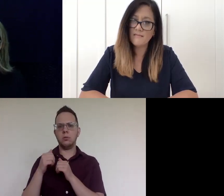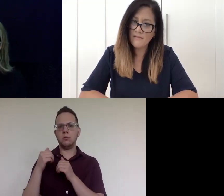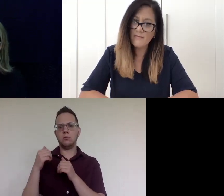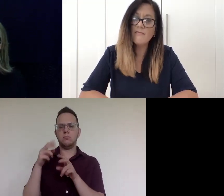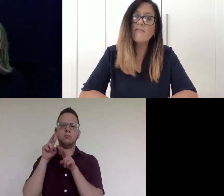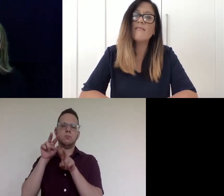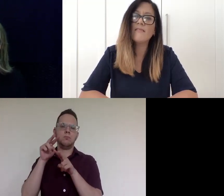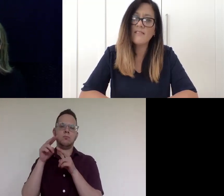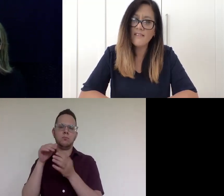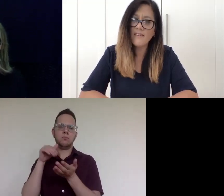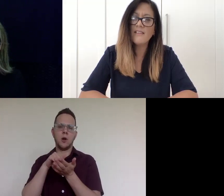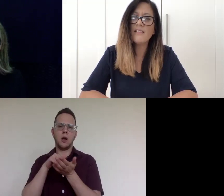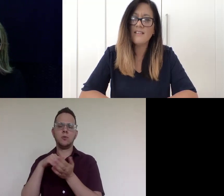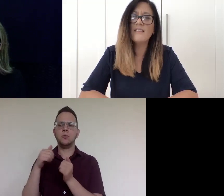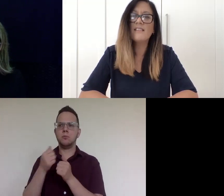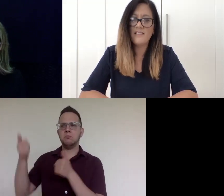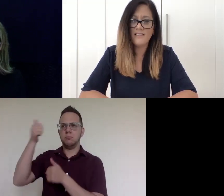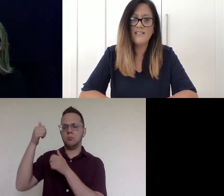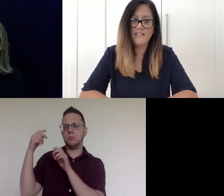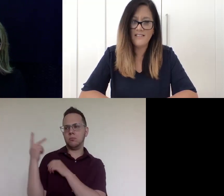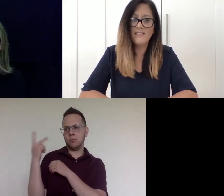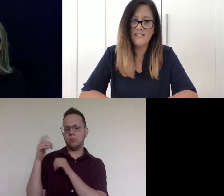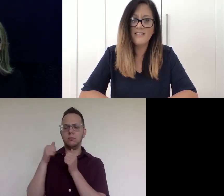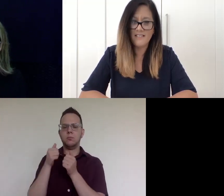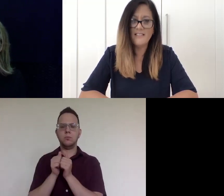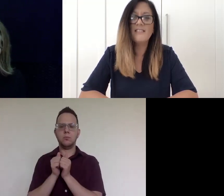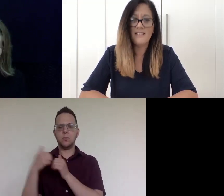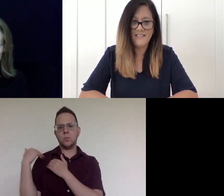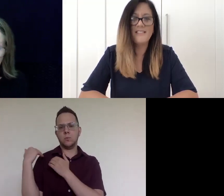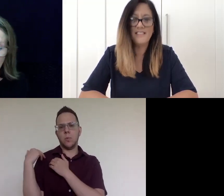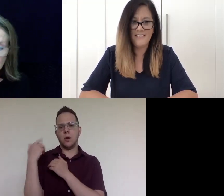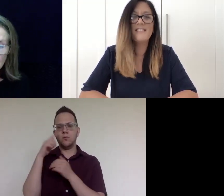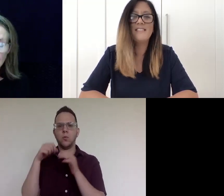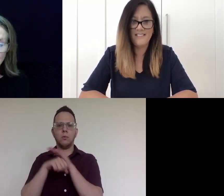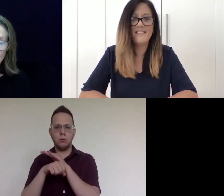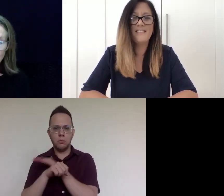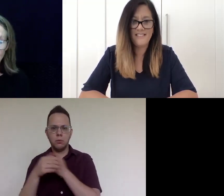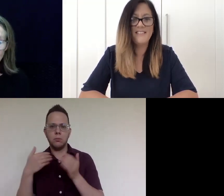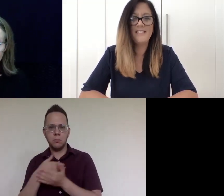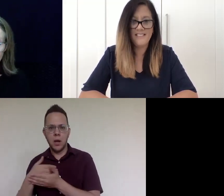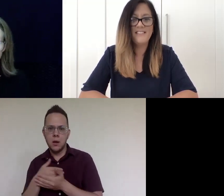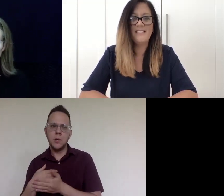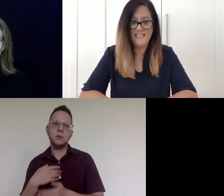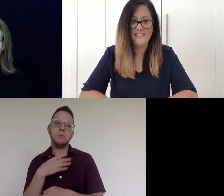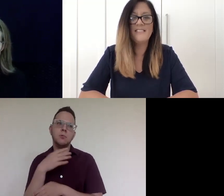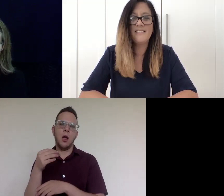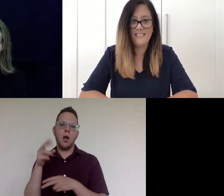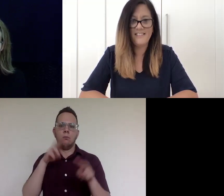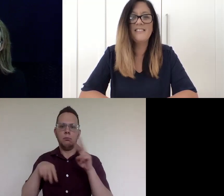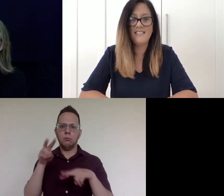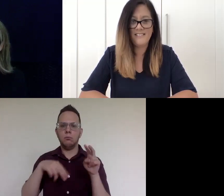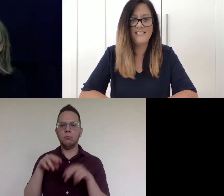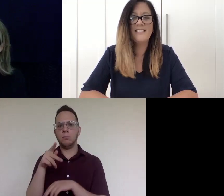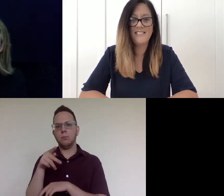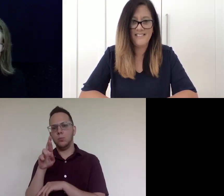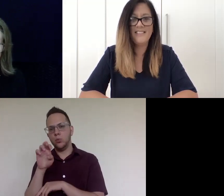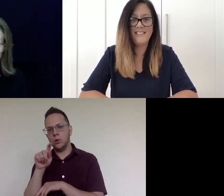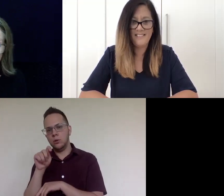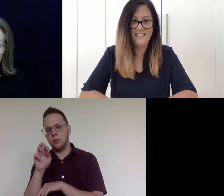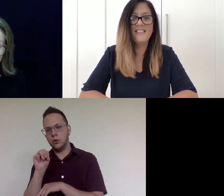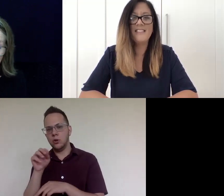And I was responsible for working I was working under a senior doctor. And of course, this is all about babies being